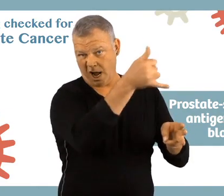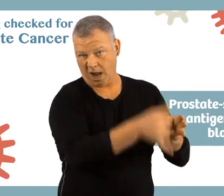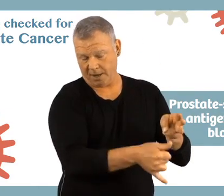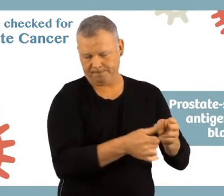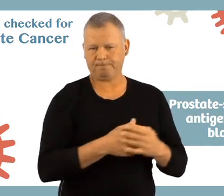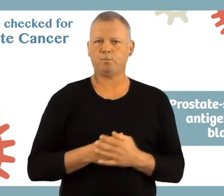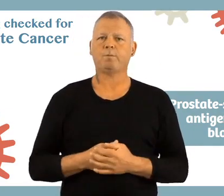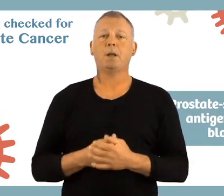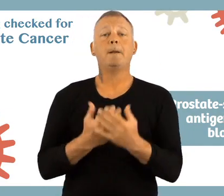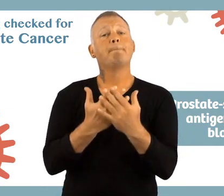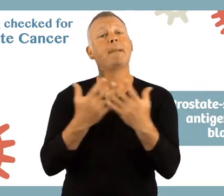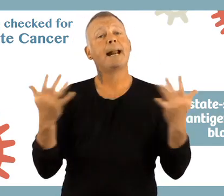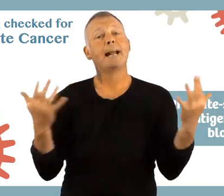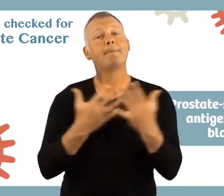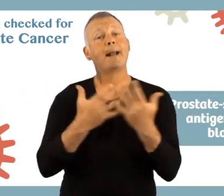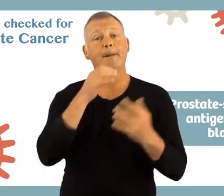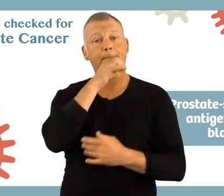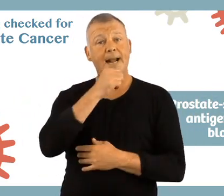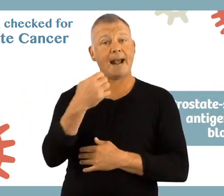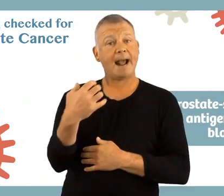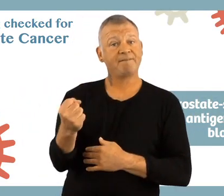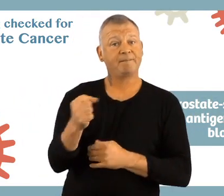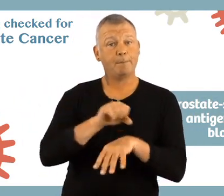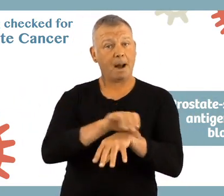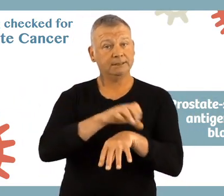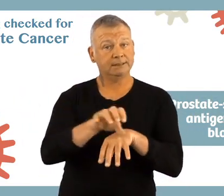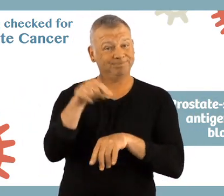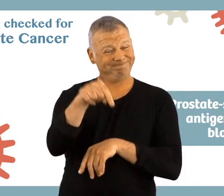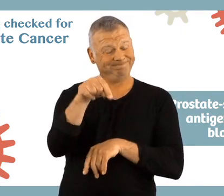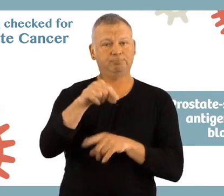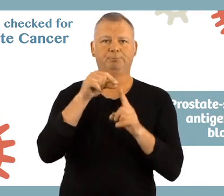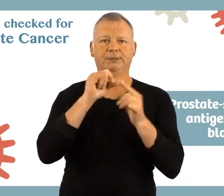Most men with a higher than normal PSA level won't have prostate cancer.